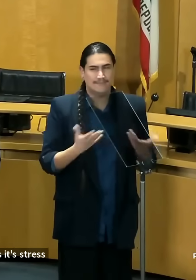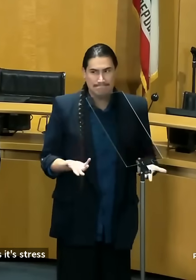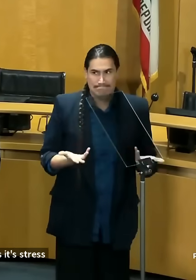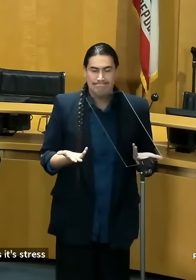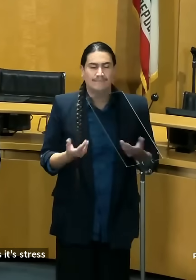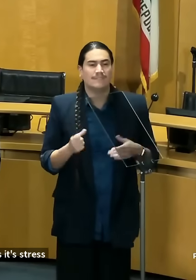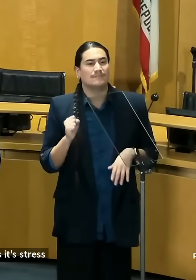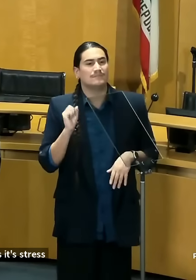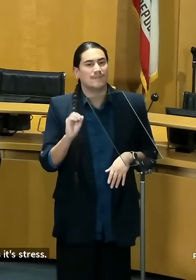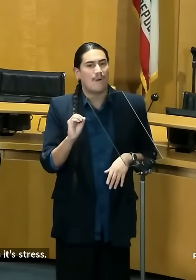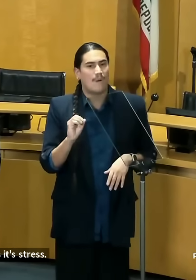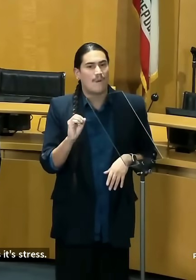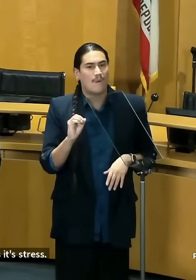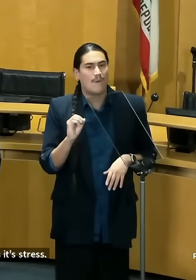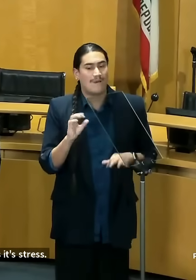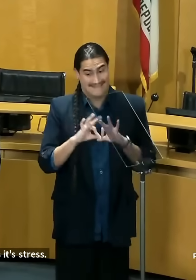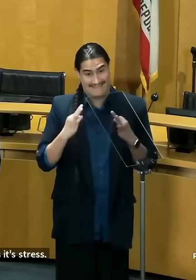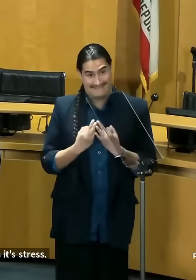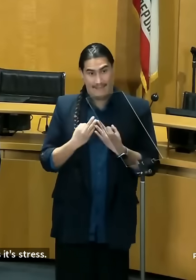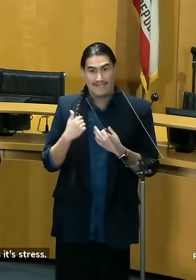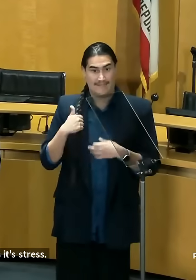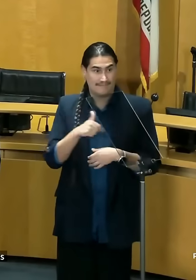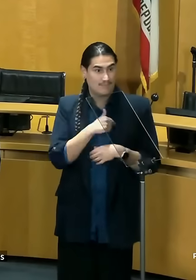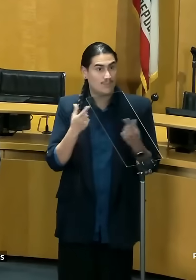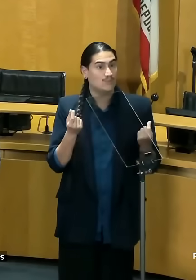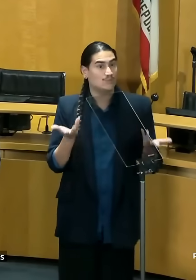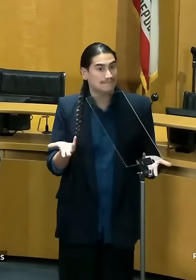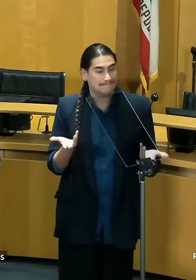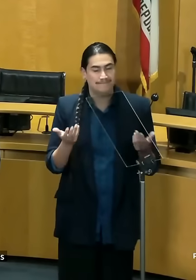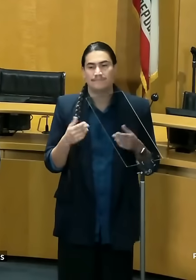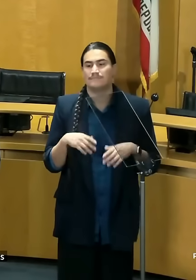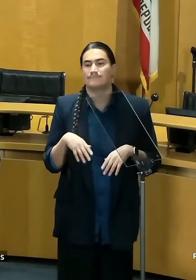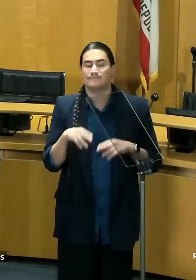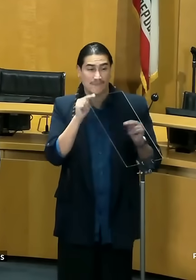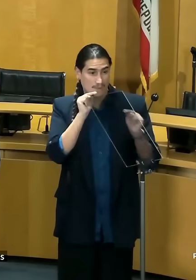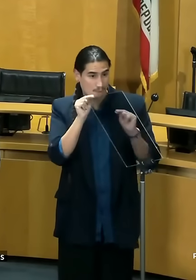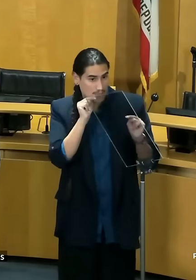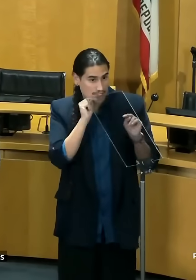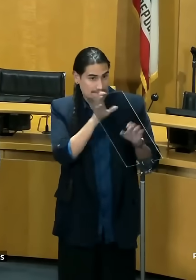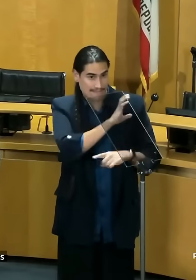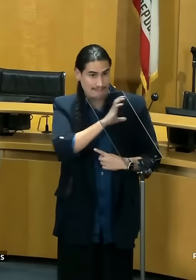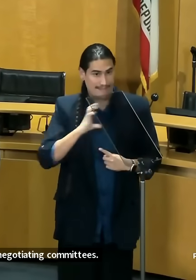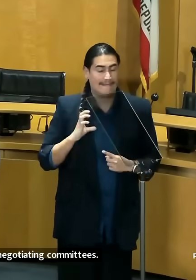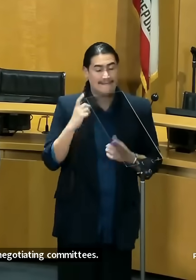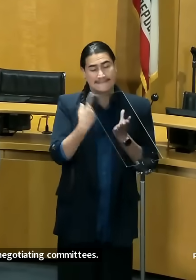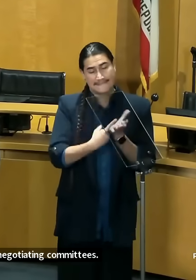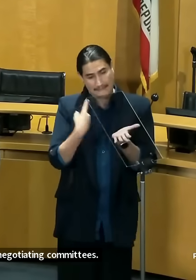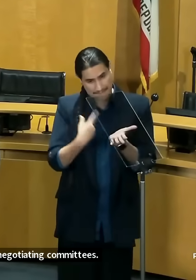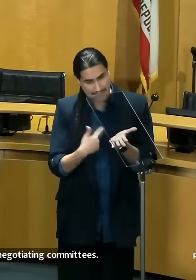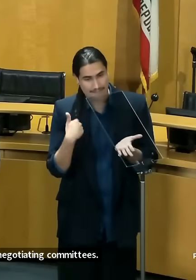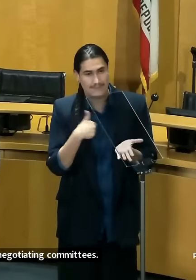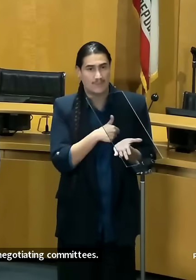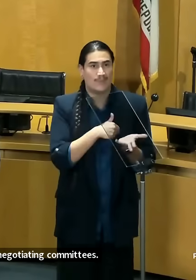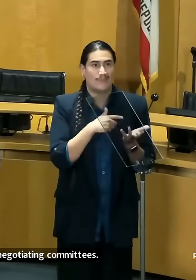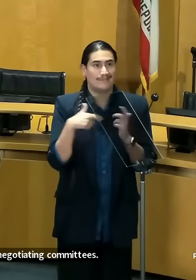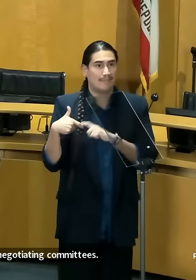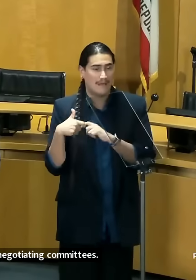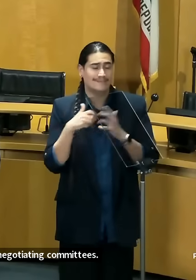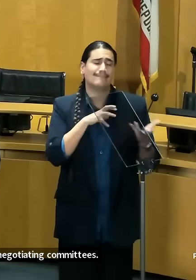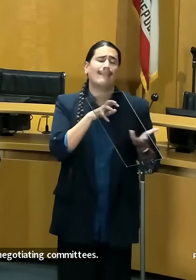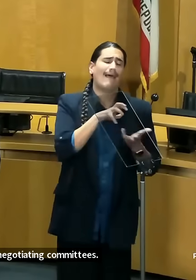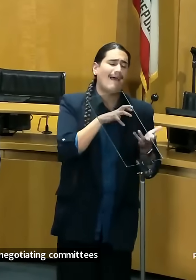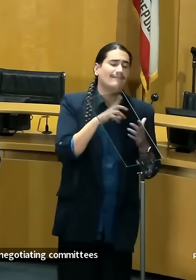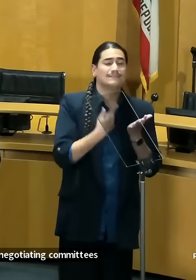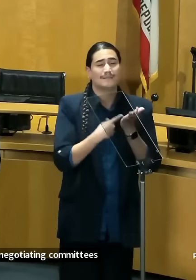So, as the families do, our negotiating committee, sometimes we would laugh, sometimes we